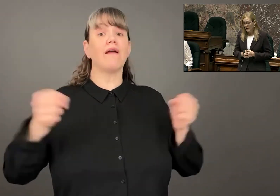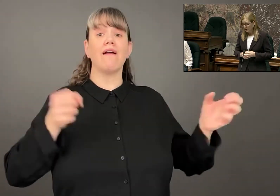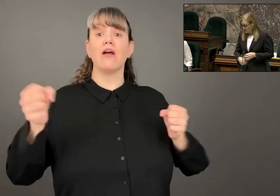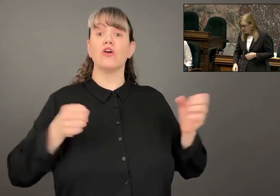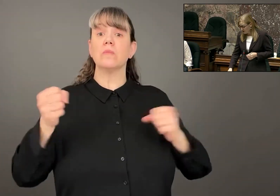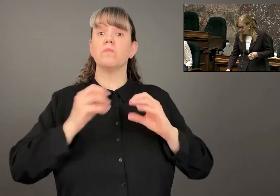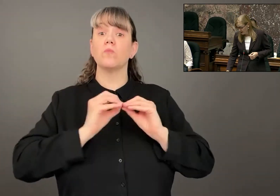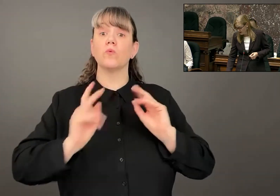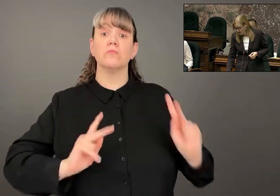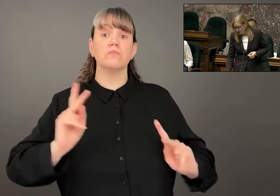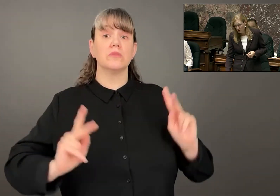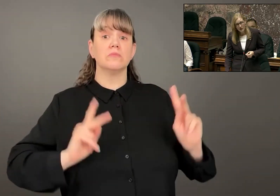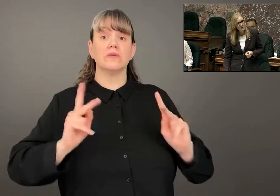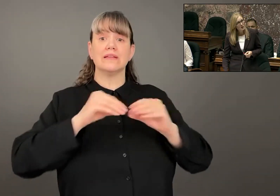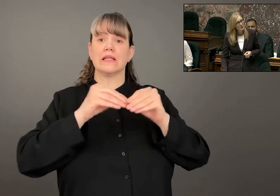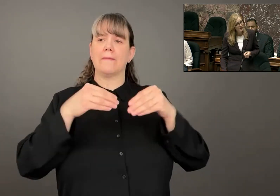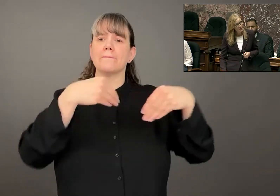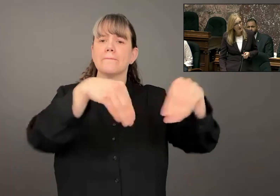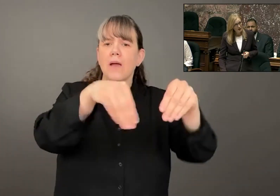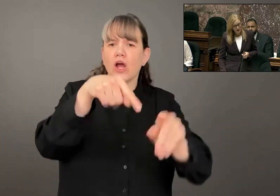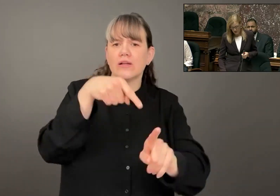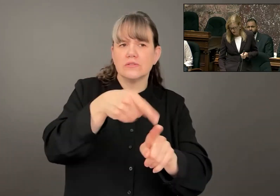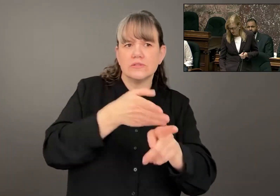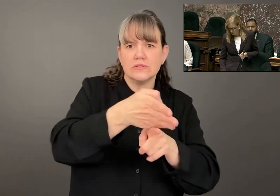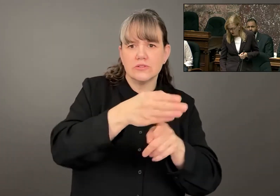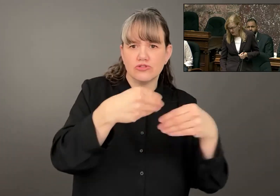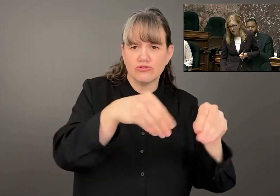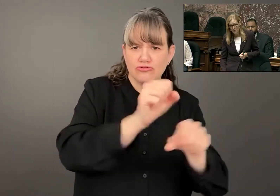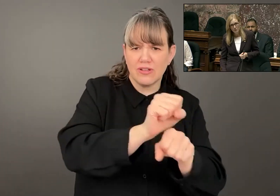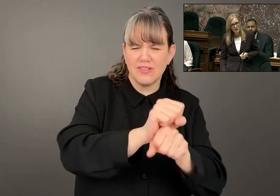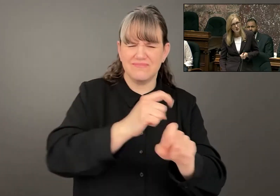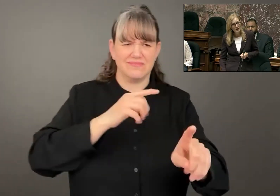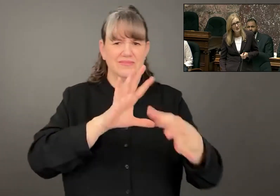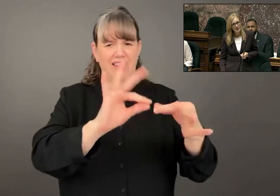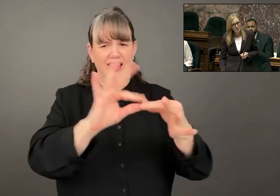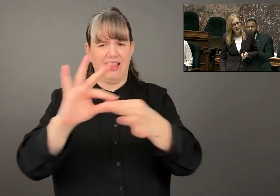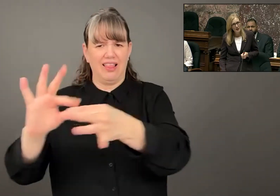roles. The truth of it is, GCPE